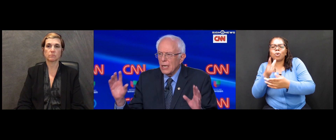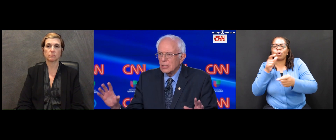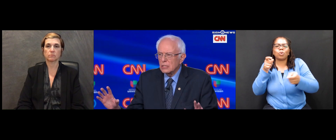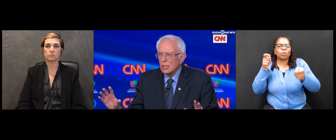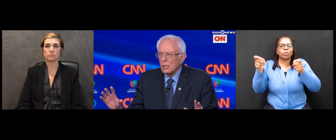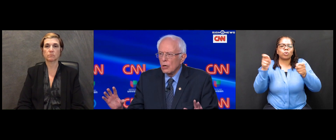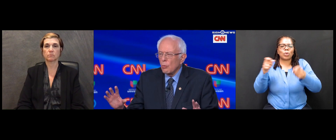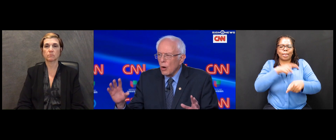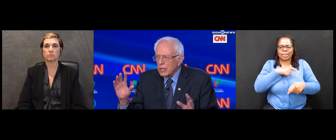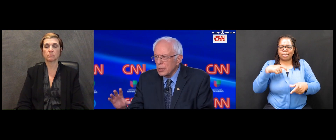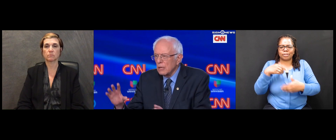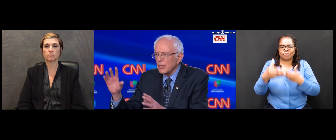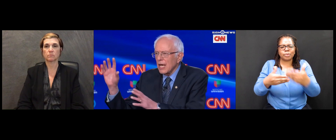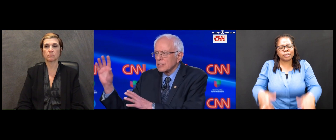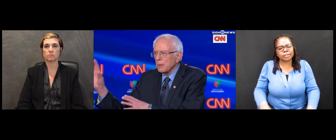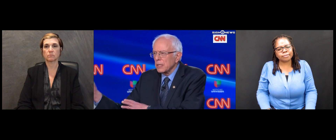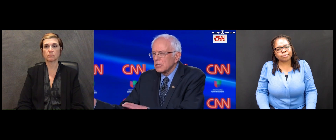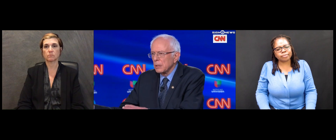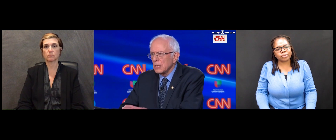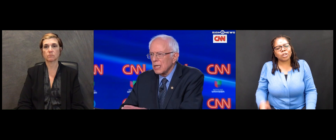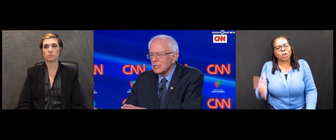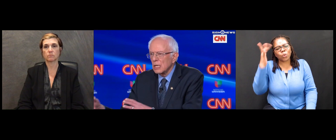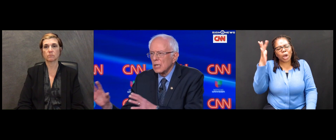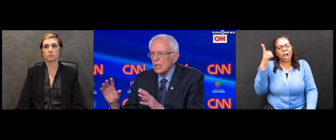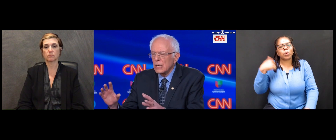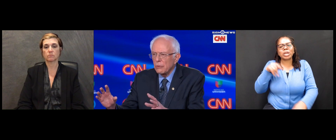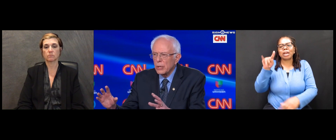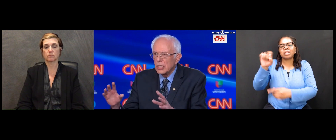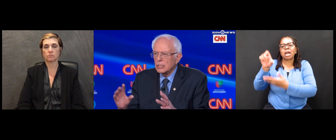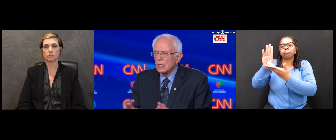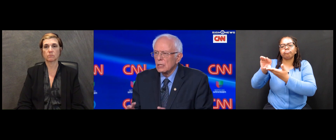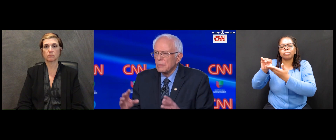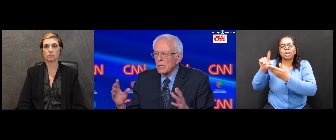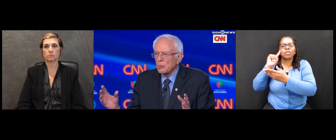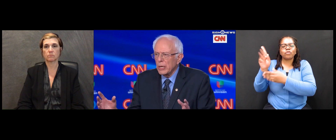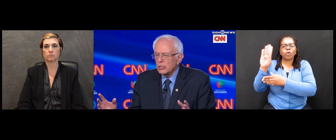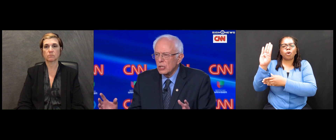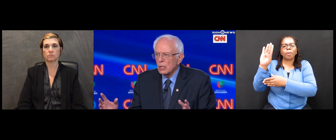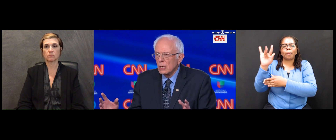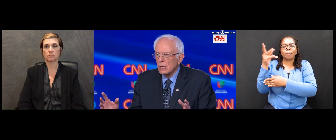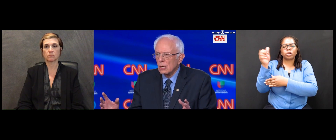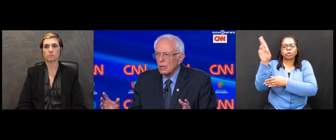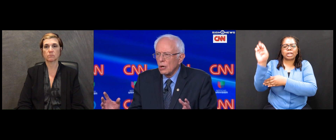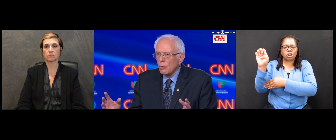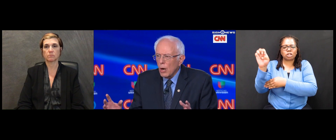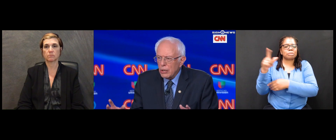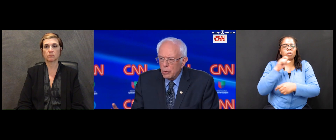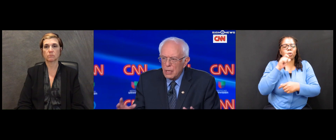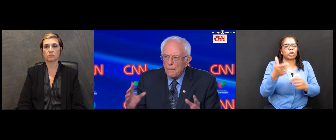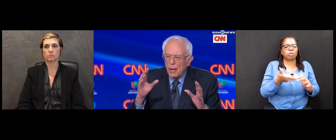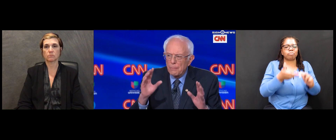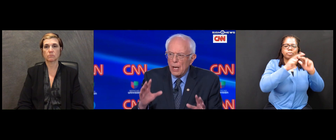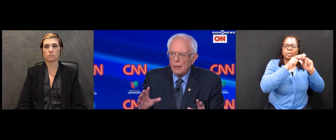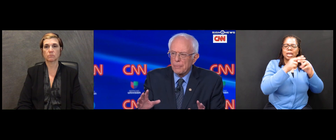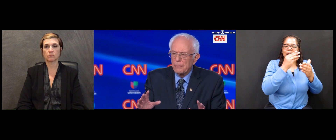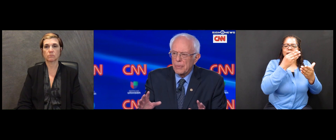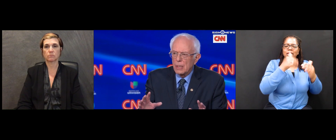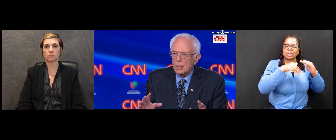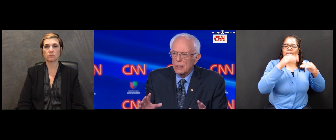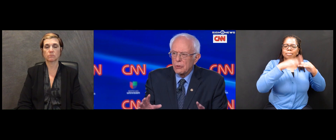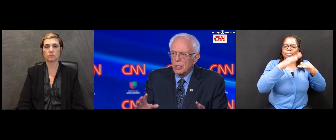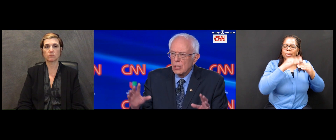legislative process? Why do we give tax breaks to billionaires and not raise the minimum wage? Why do we pump